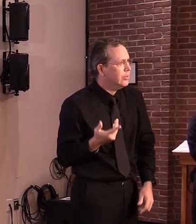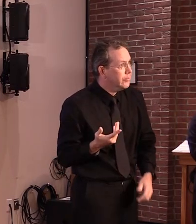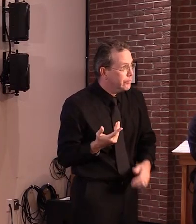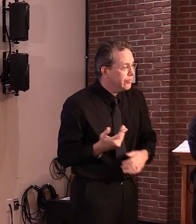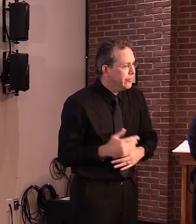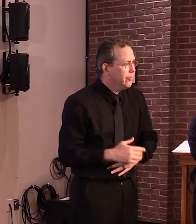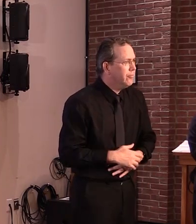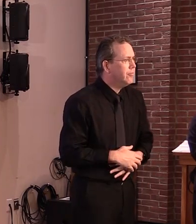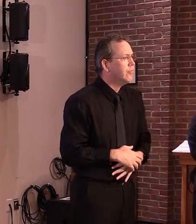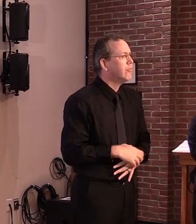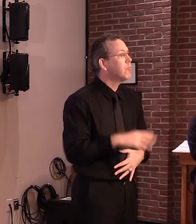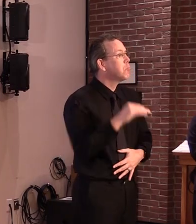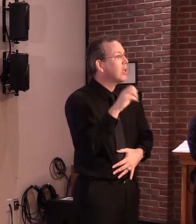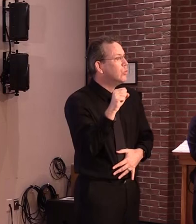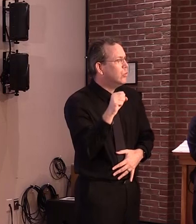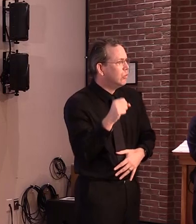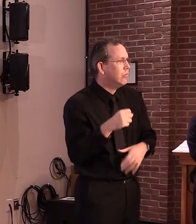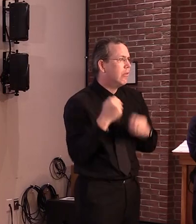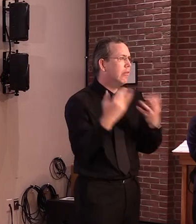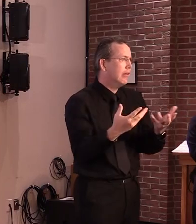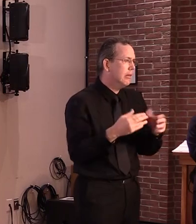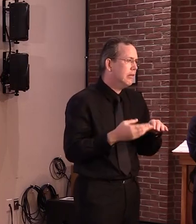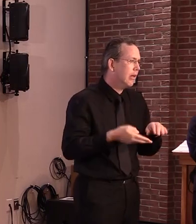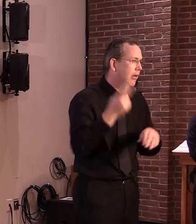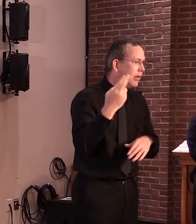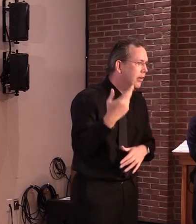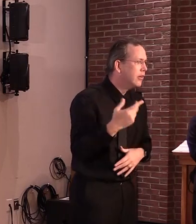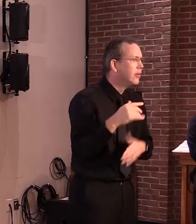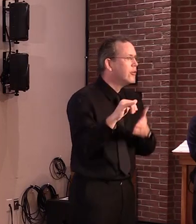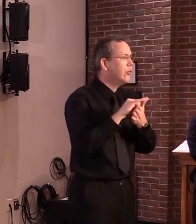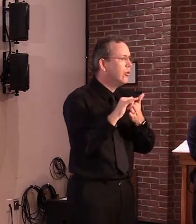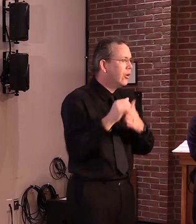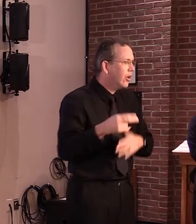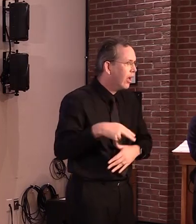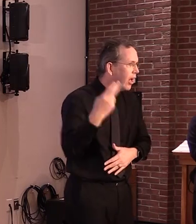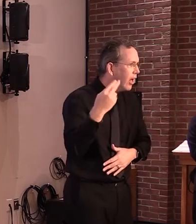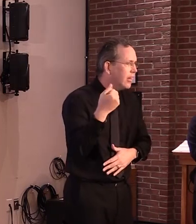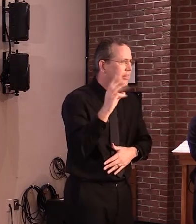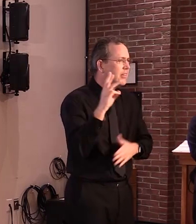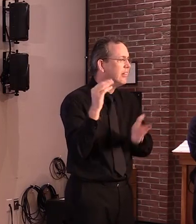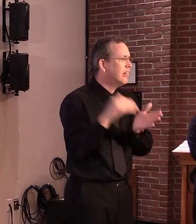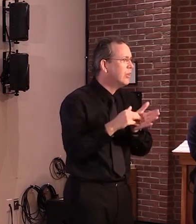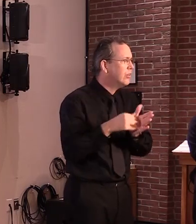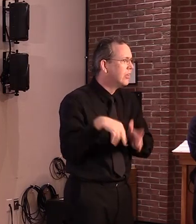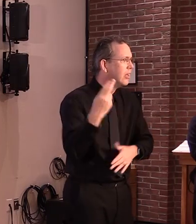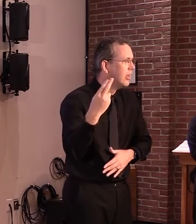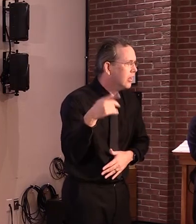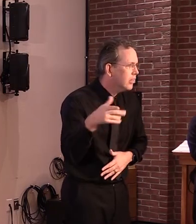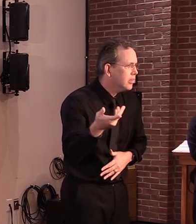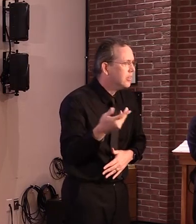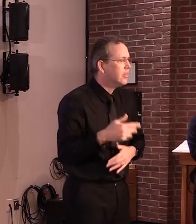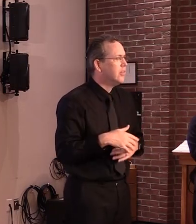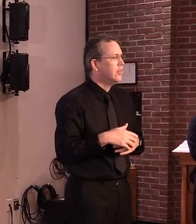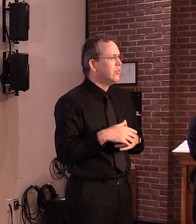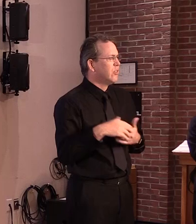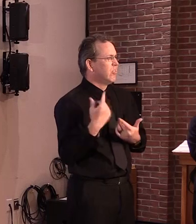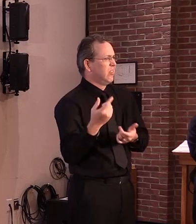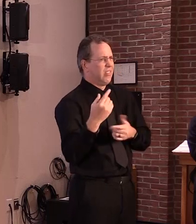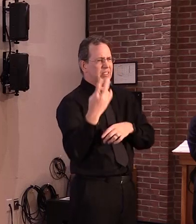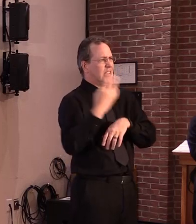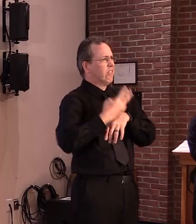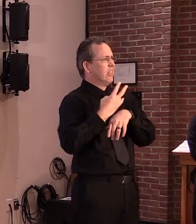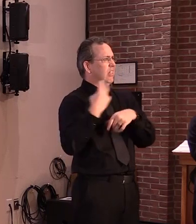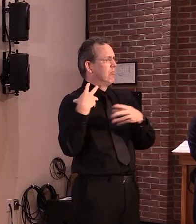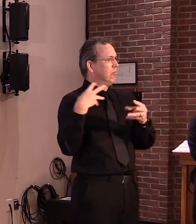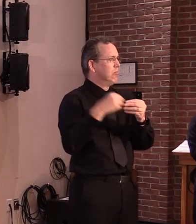just about 16,000 new cases. Again, those are new cases just in the last 7 days compared to our under 20 cases that we've